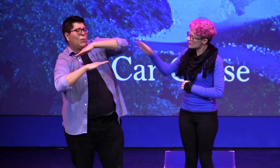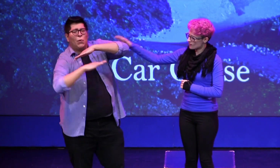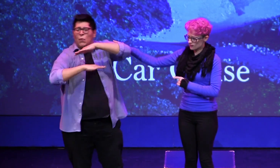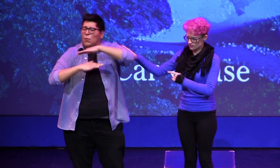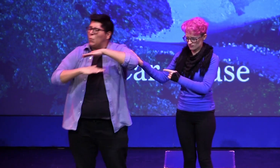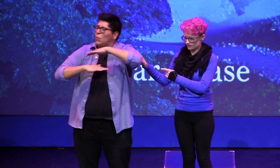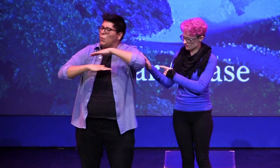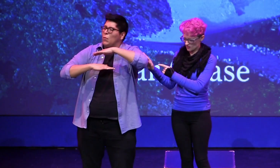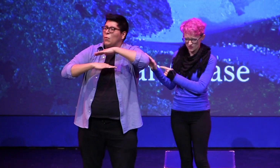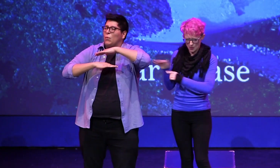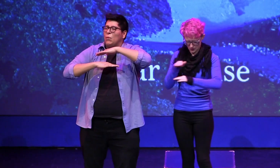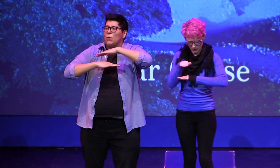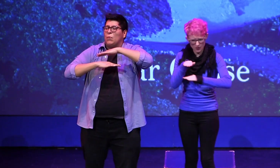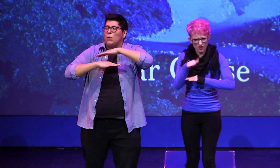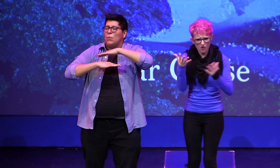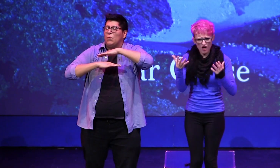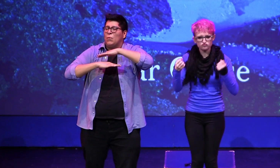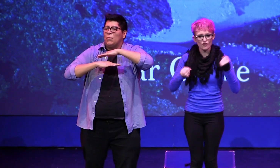Yes, cruising. Cruising.